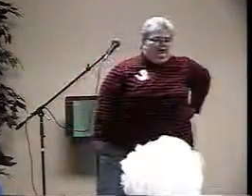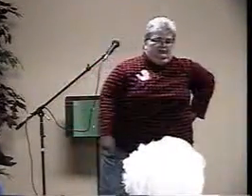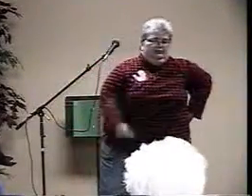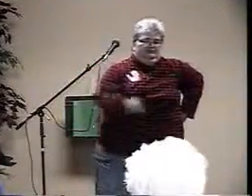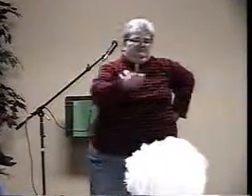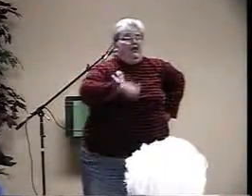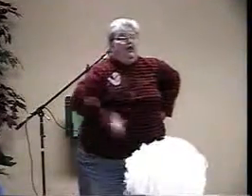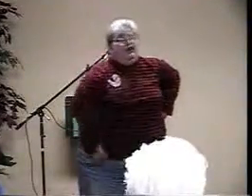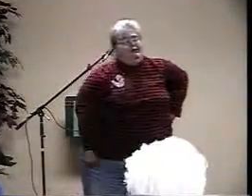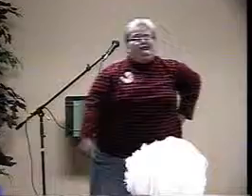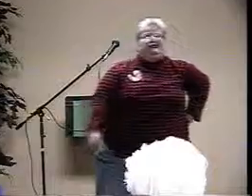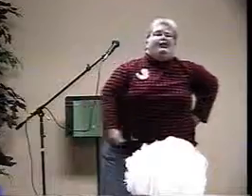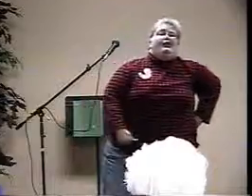well, Your